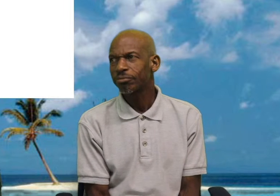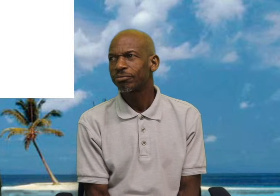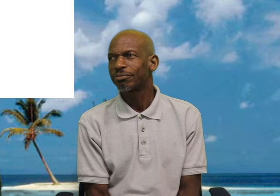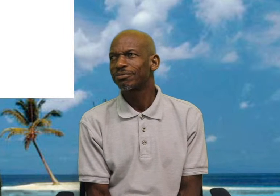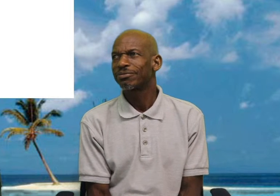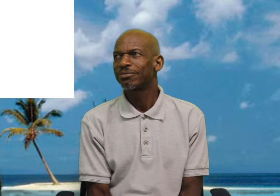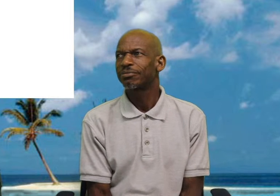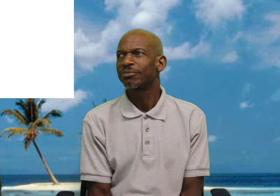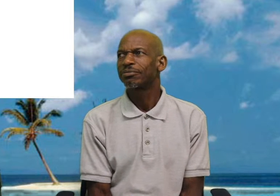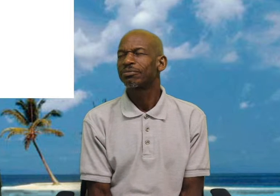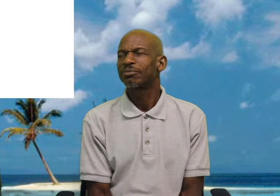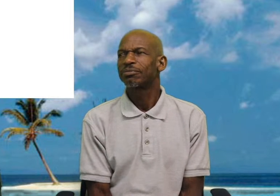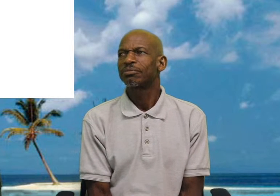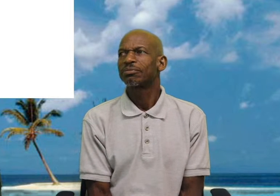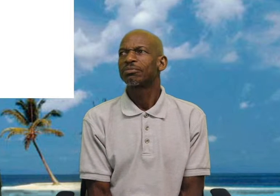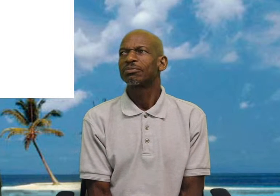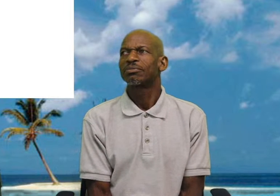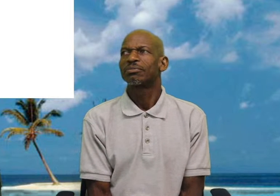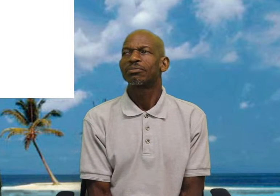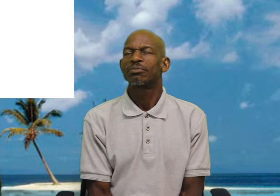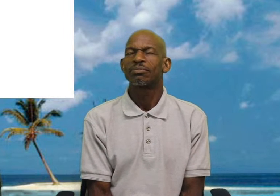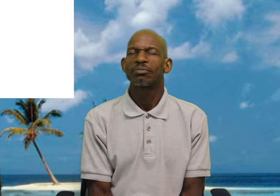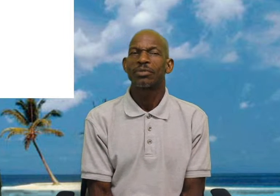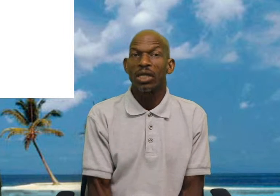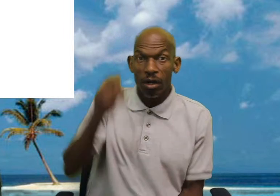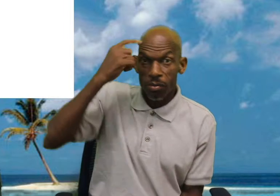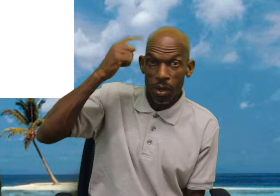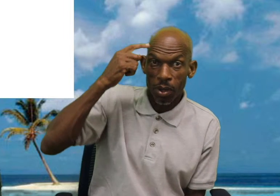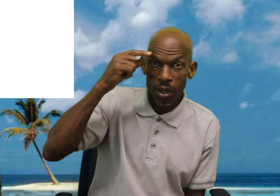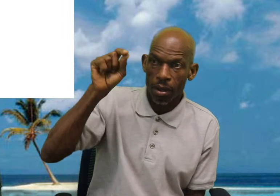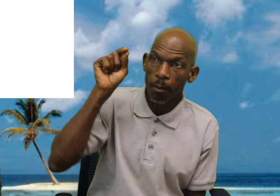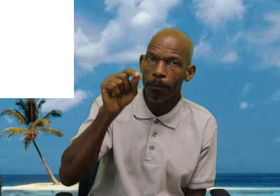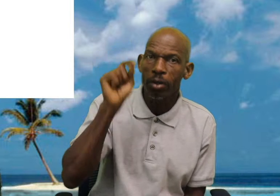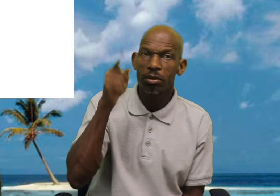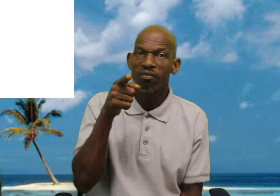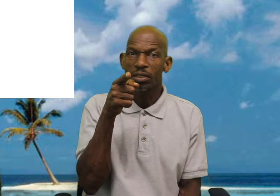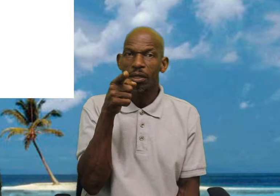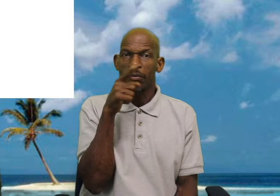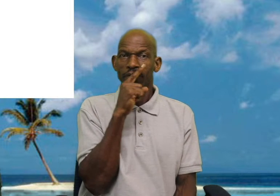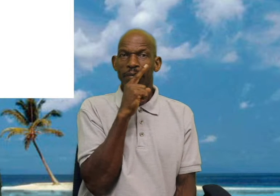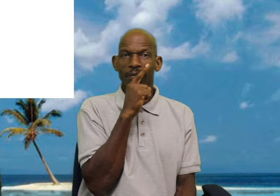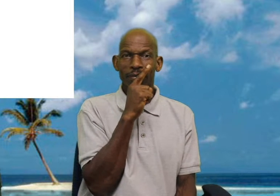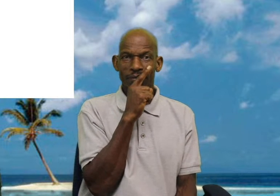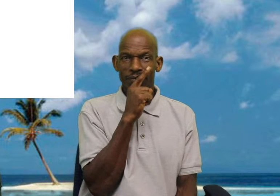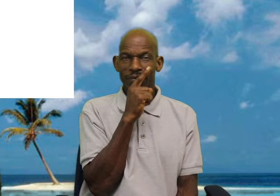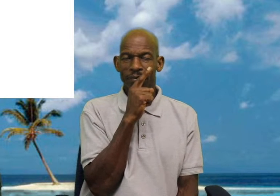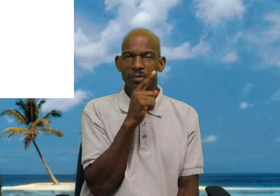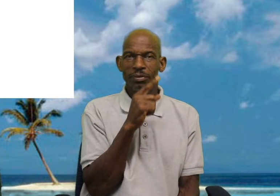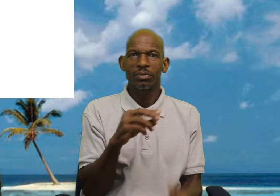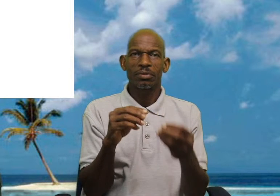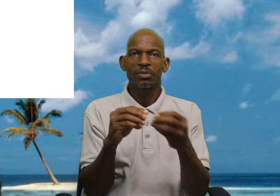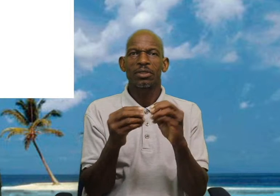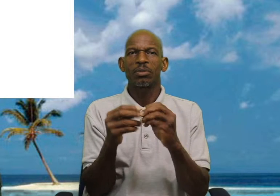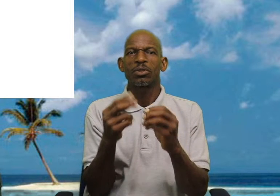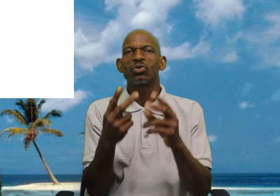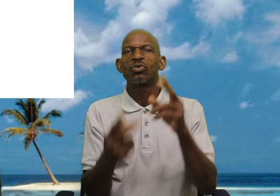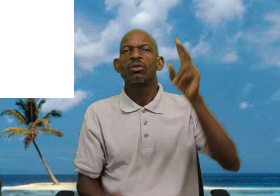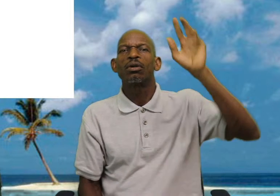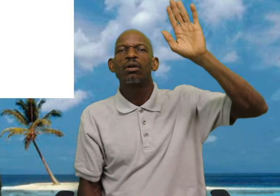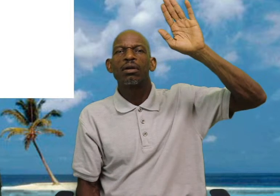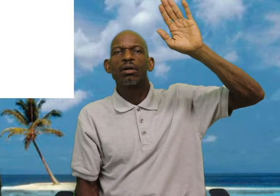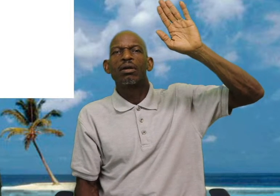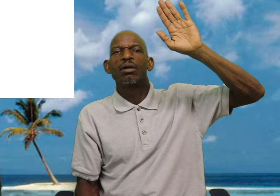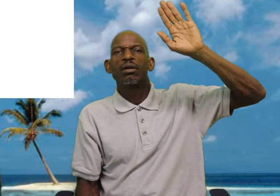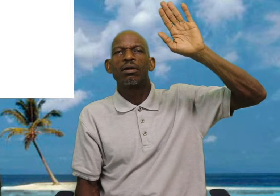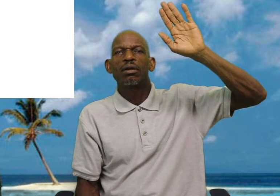Right. Make sure it has a full stop at the end. Next one. Number 2. Who gave me number 2?